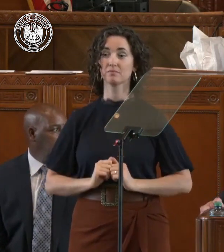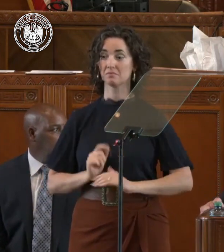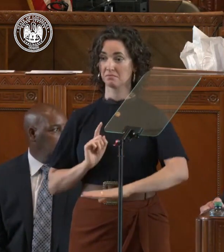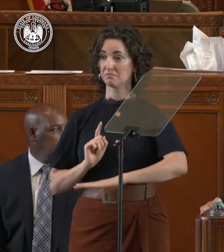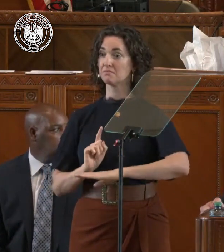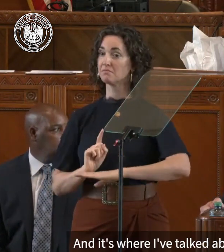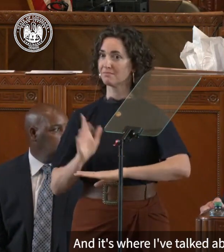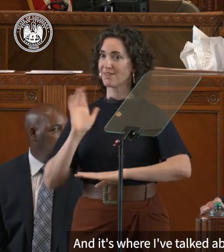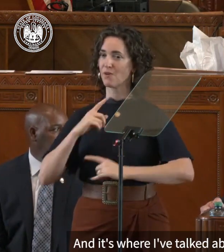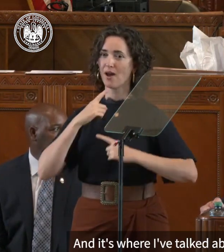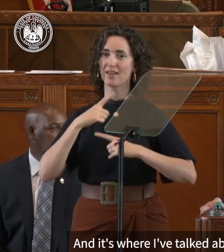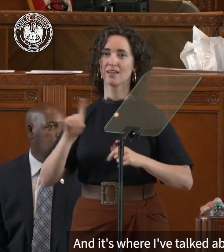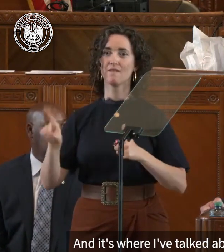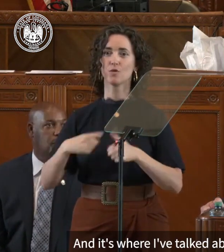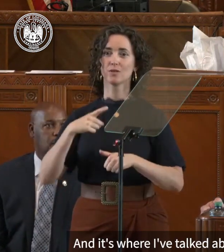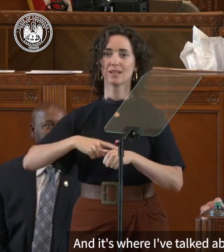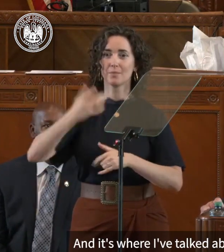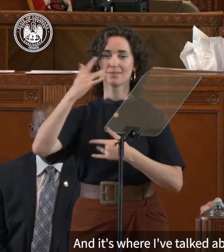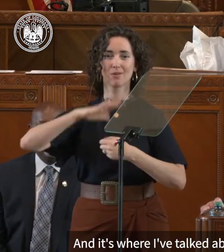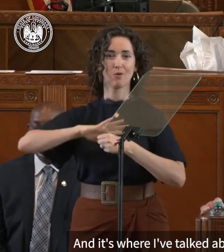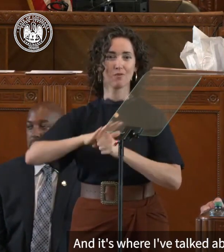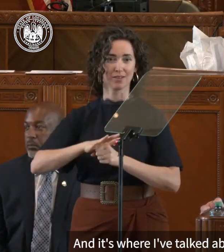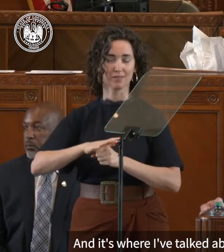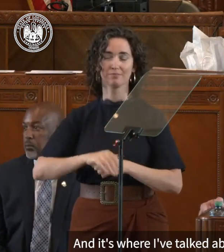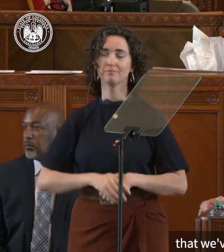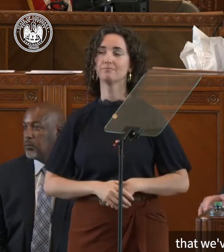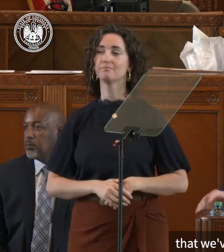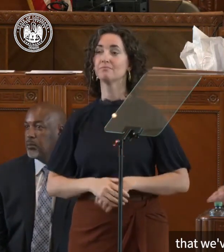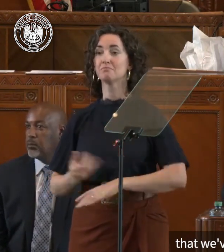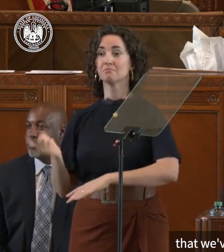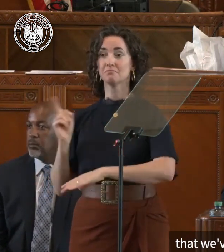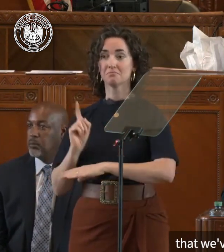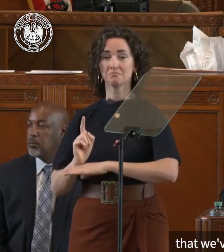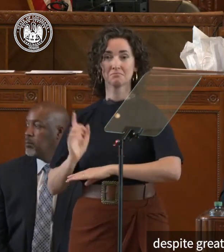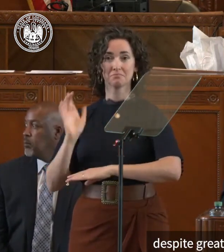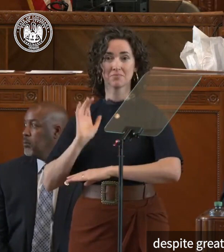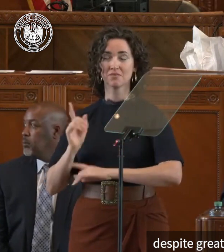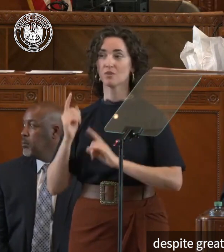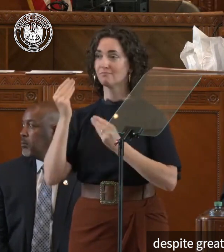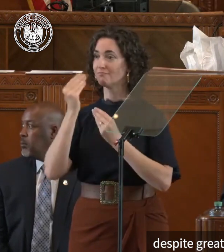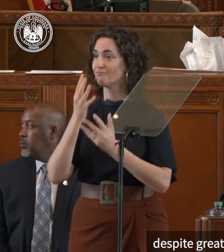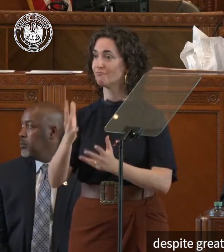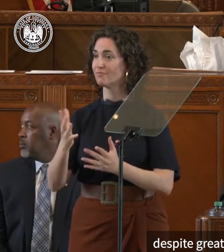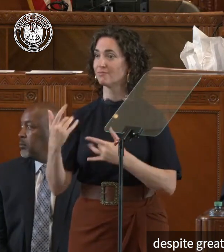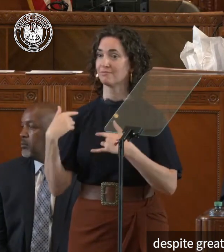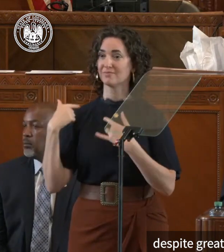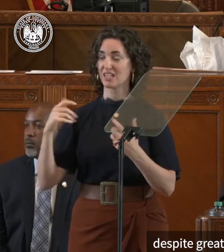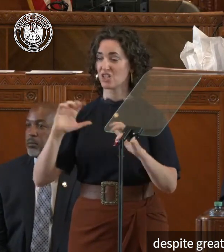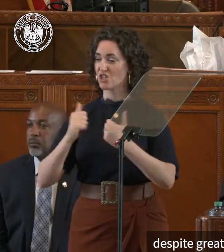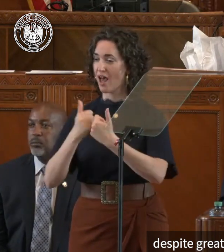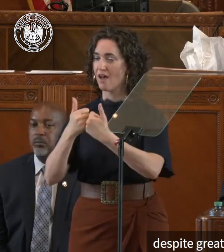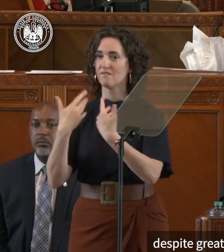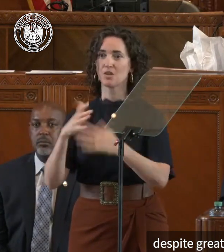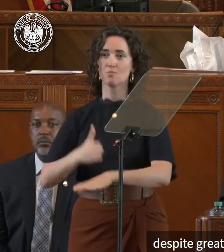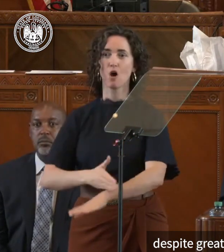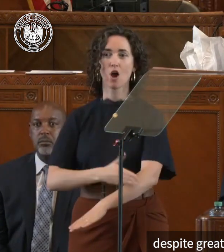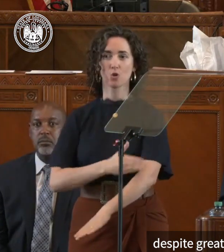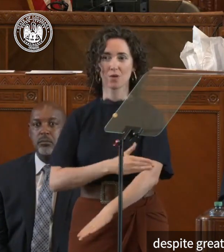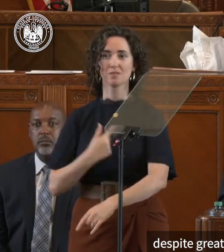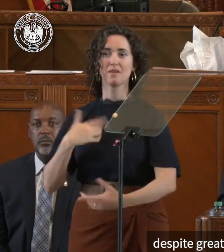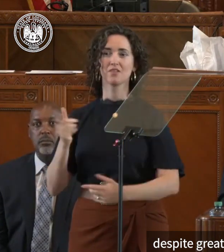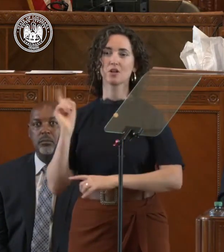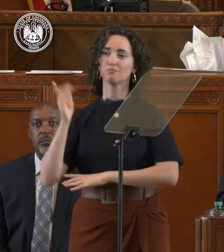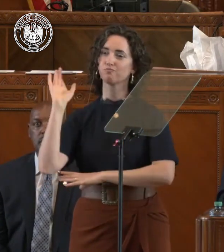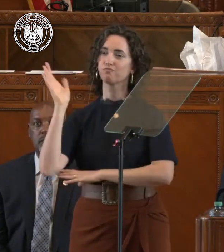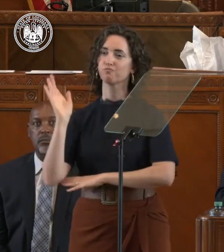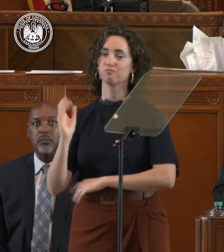COVID, and it's where I've talked about the immense progress that we've made despite great challenges.